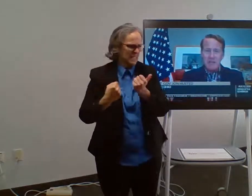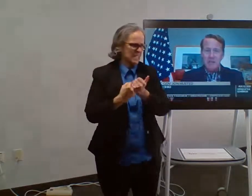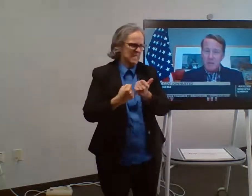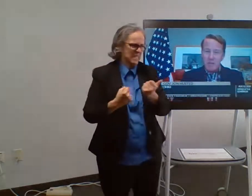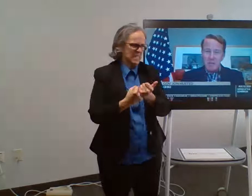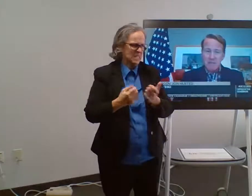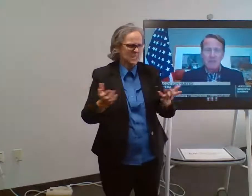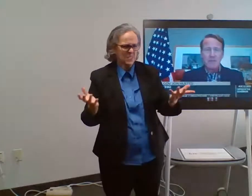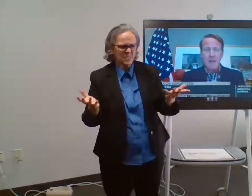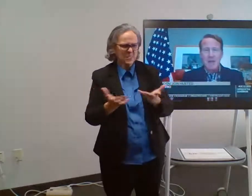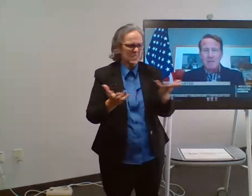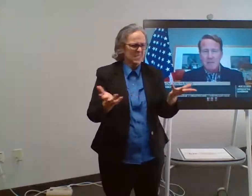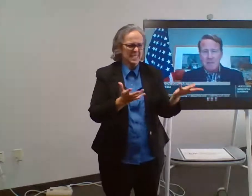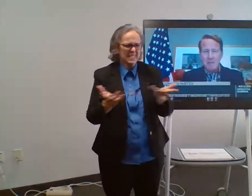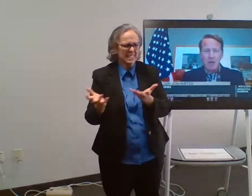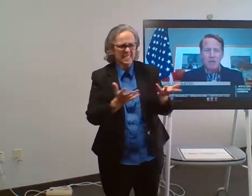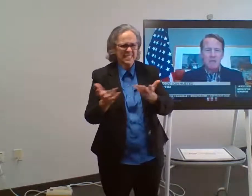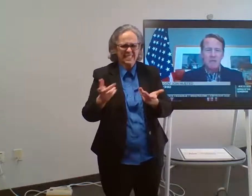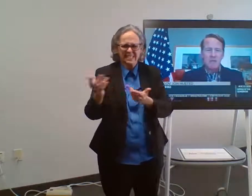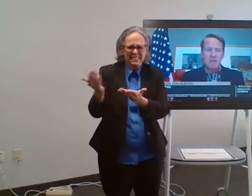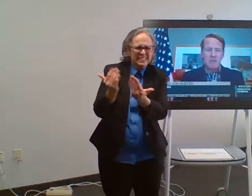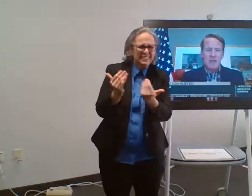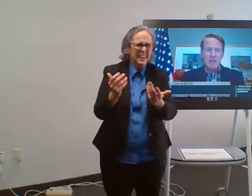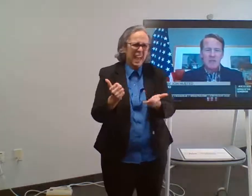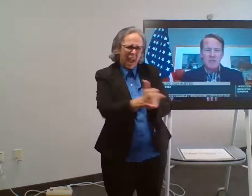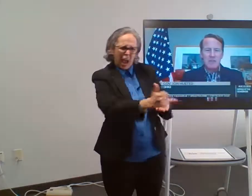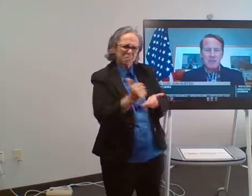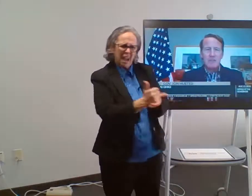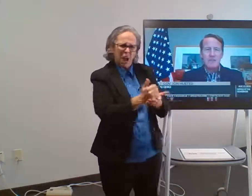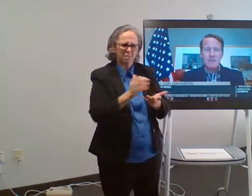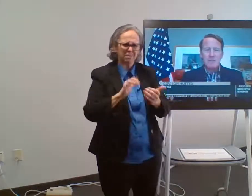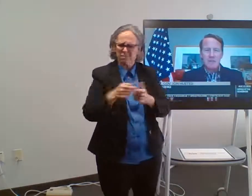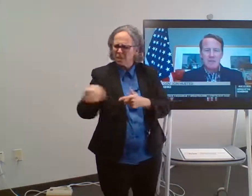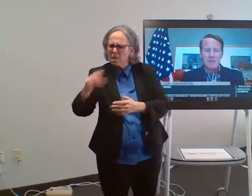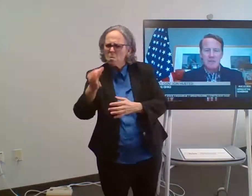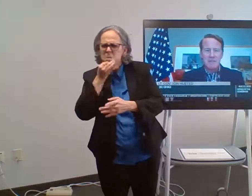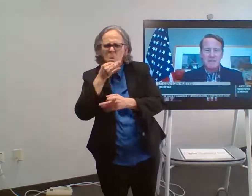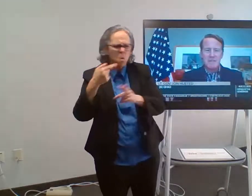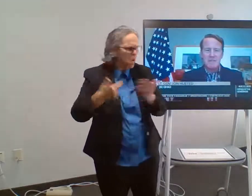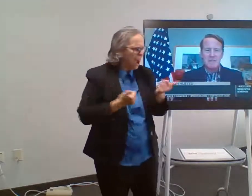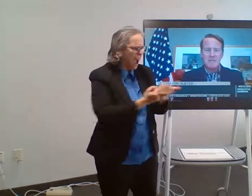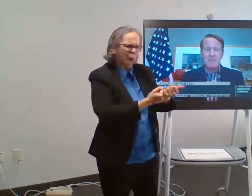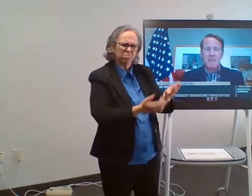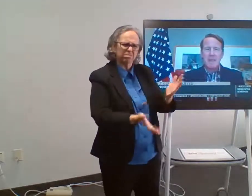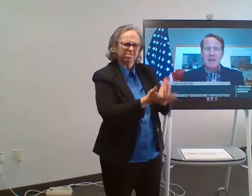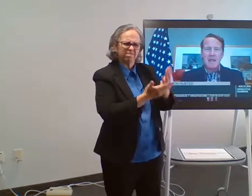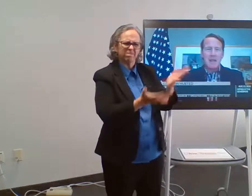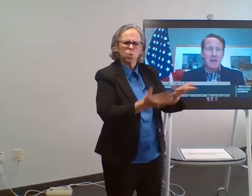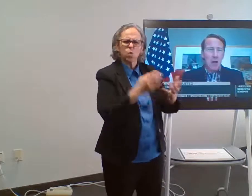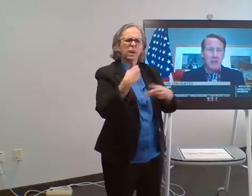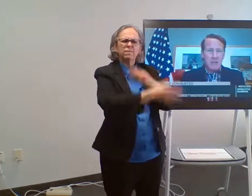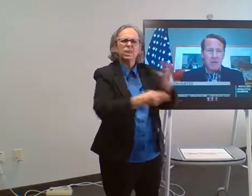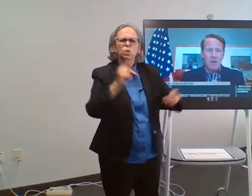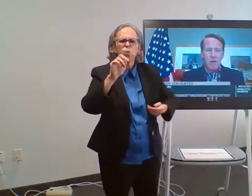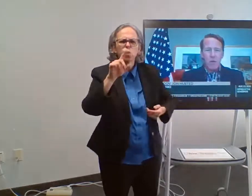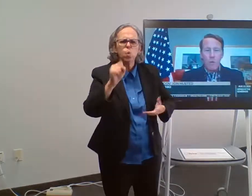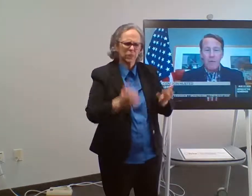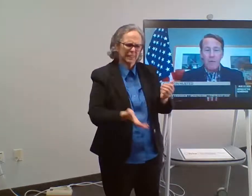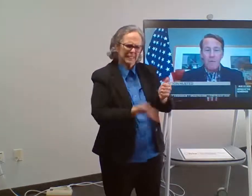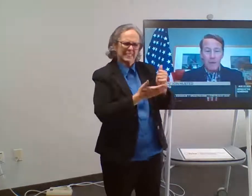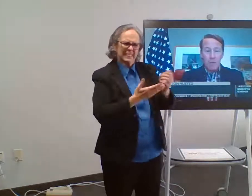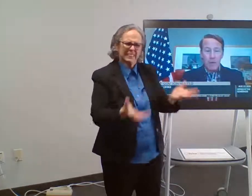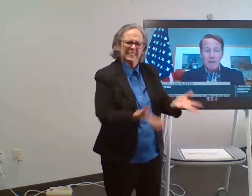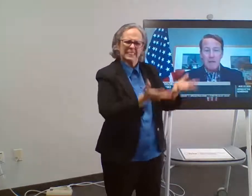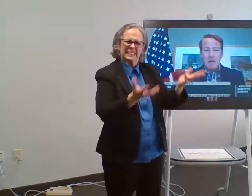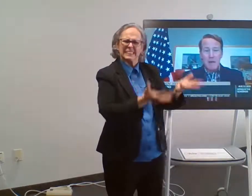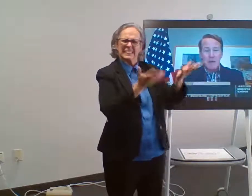expertise during this difficult time, to get the market research and the tools that can benefit these businesses. And also, while